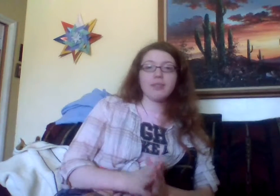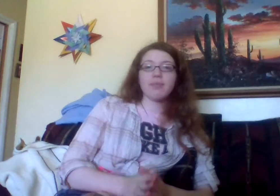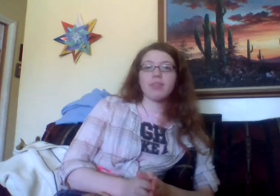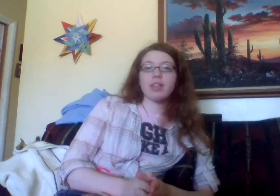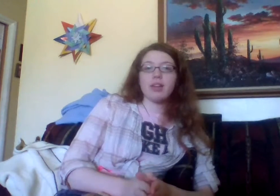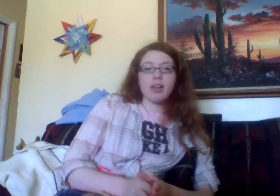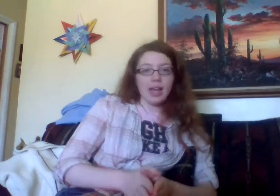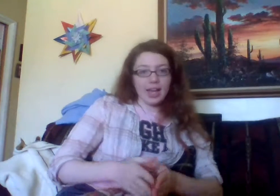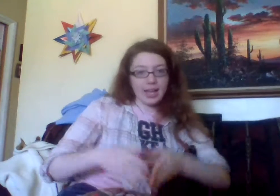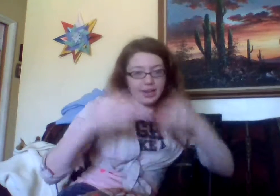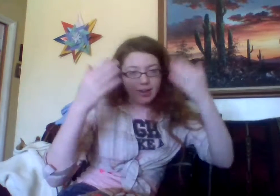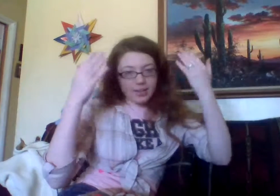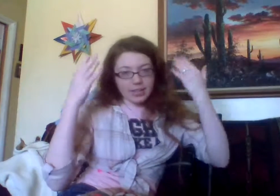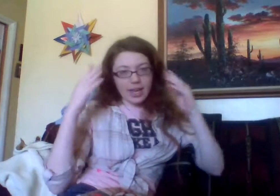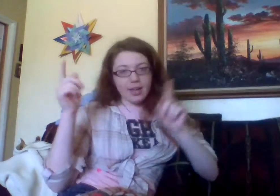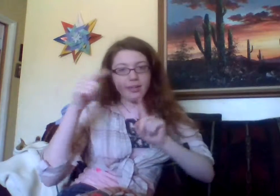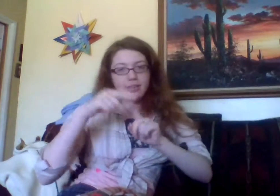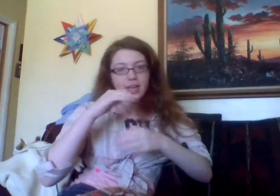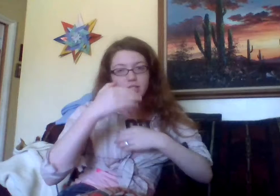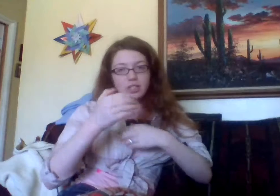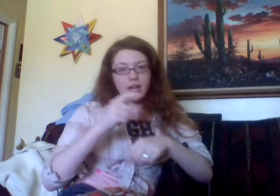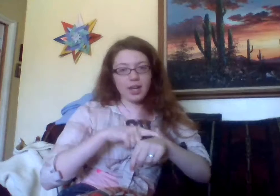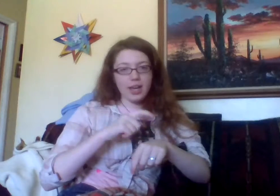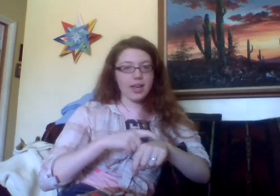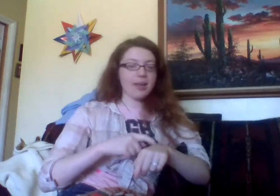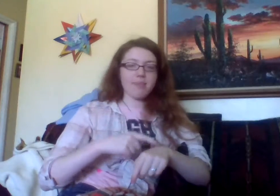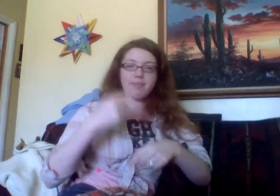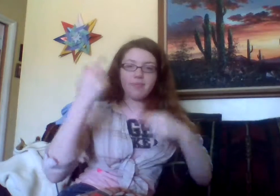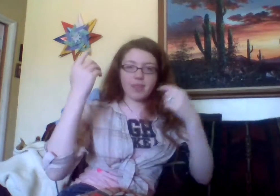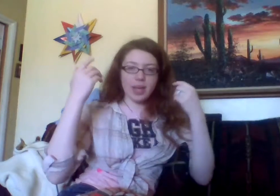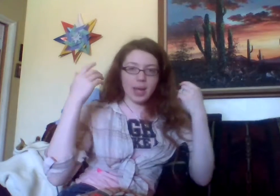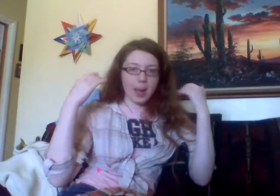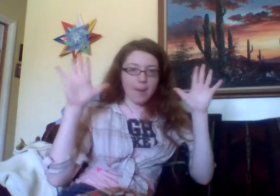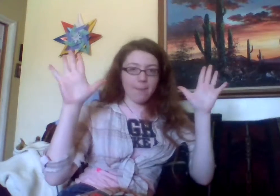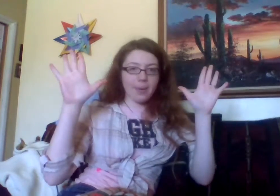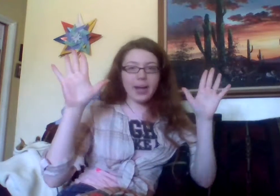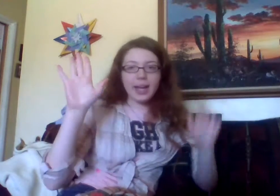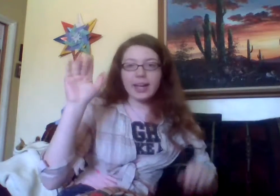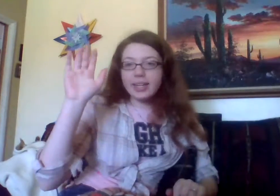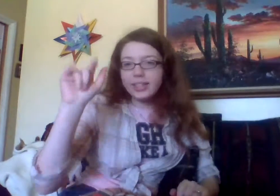And until next time, bye.